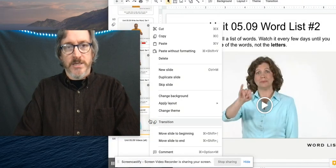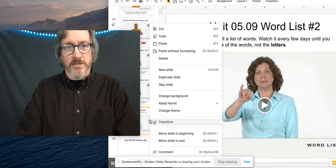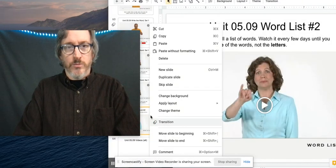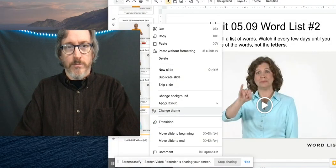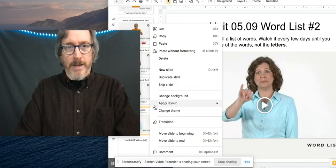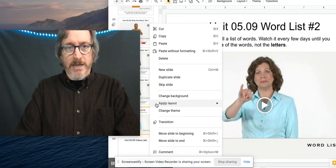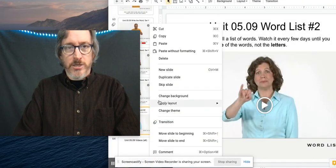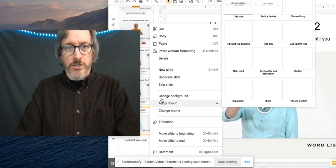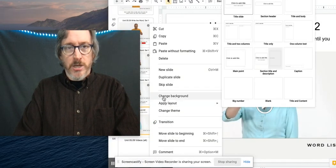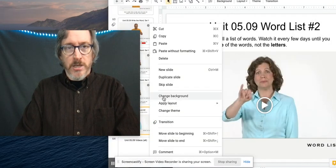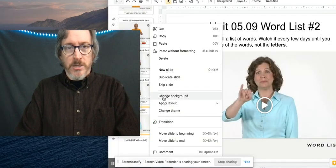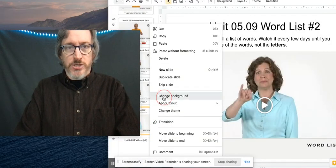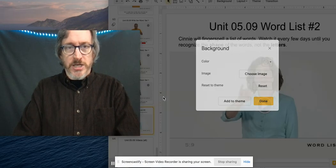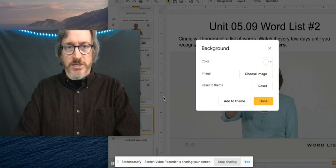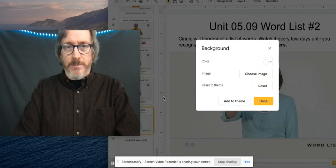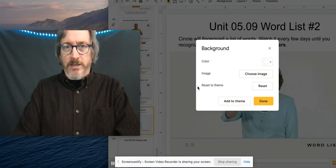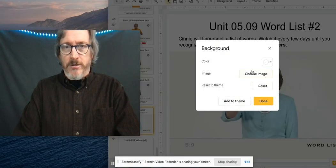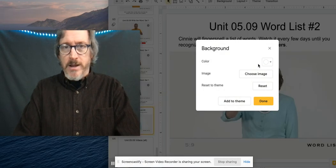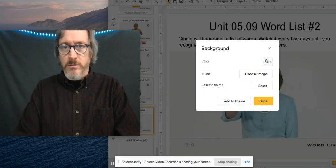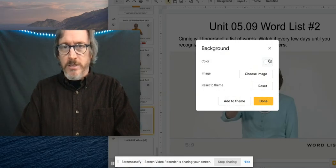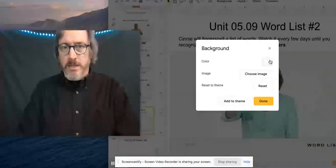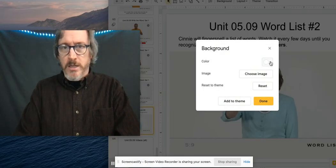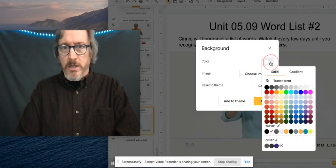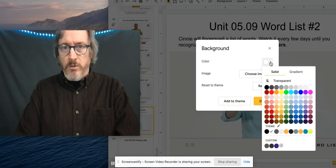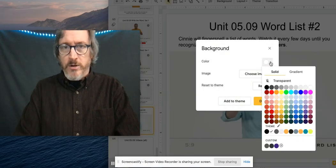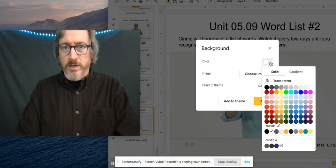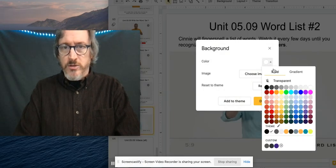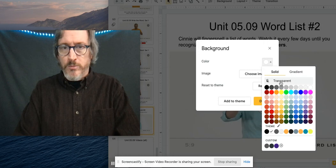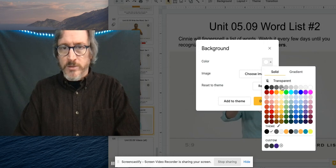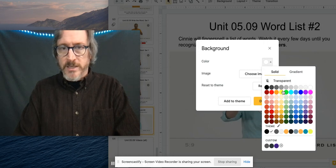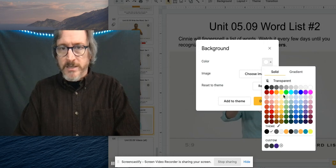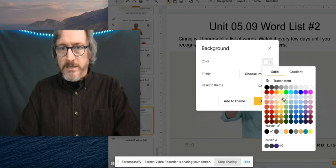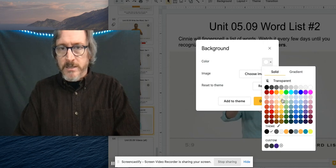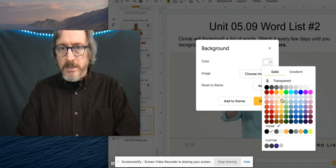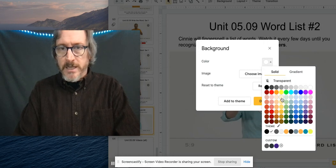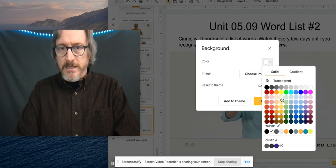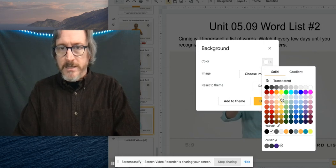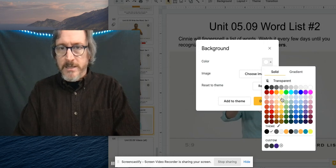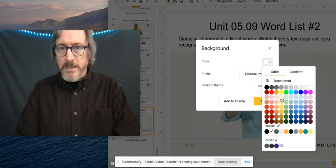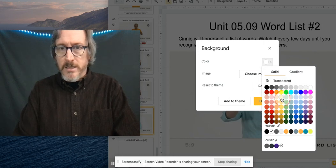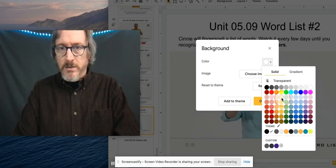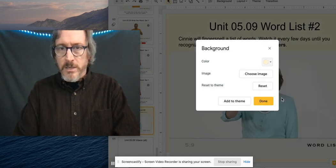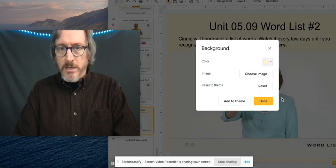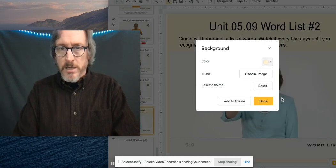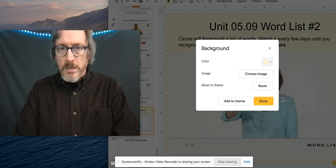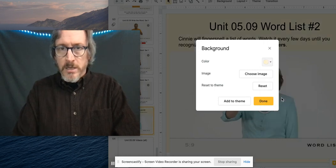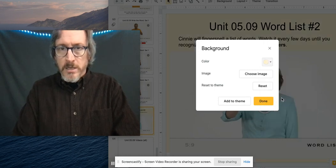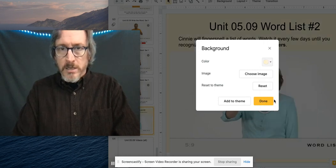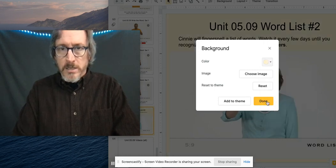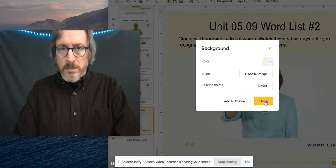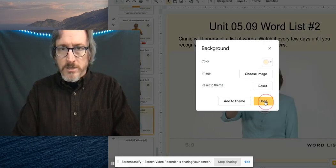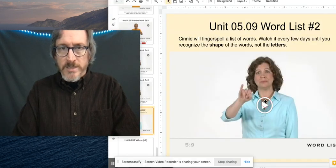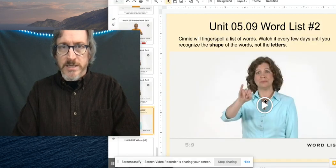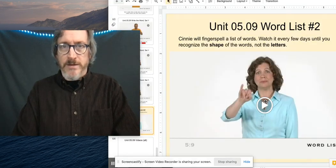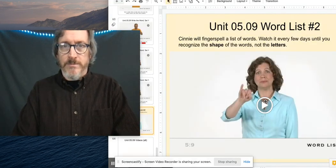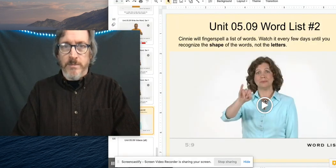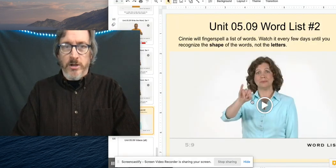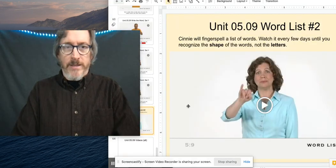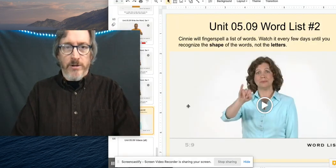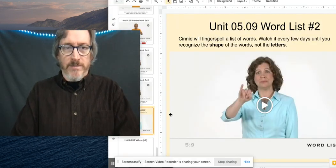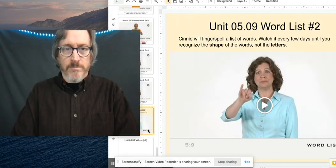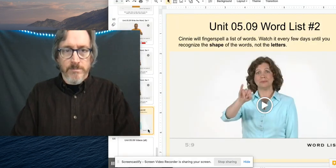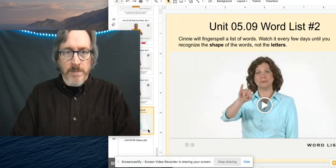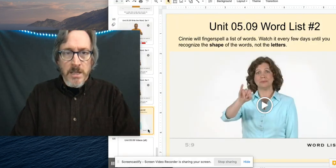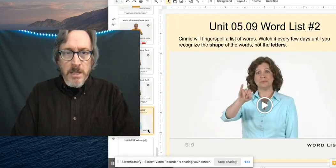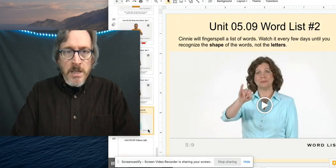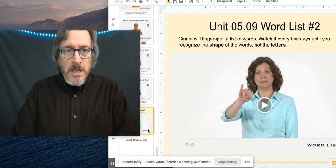because I want it to match. Change the background. We are going to put a little light yellow color to it. Done. Okay,